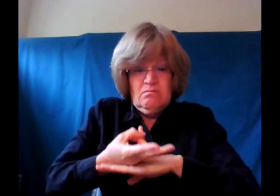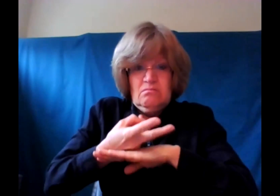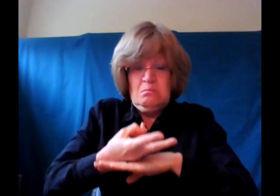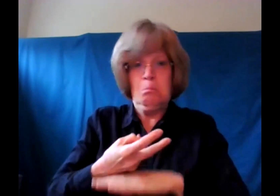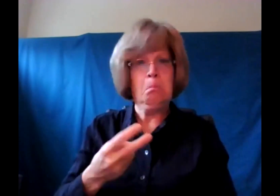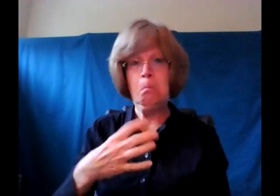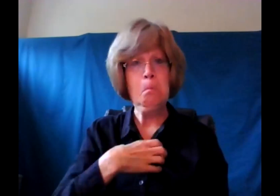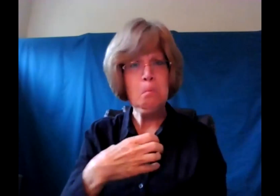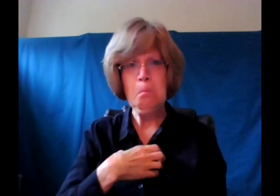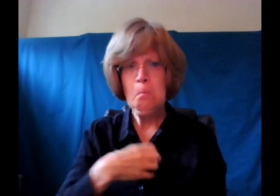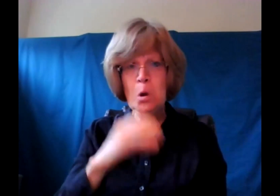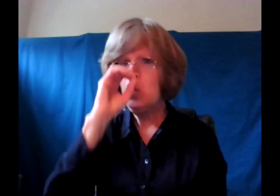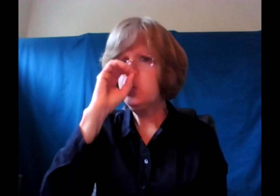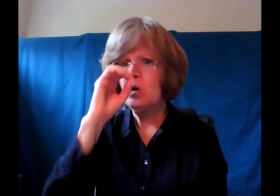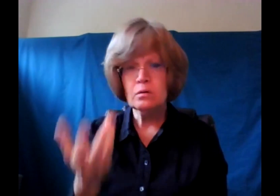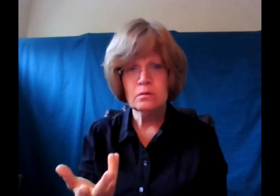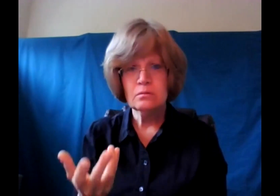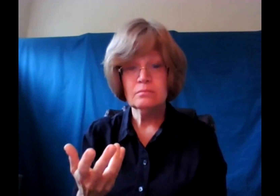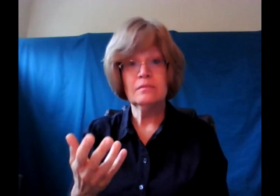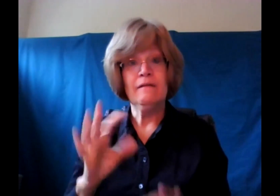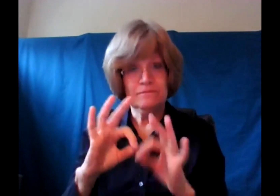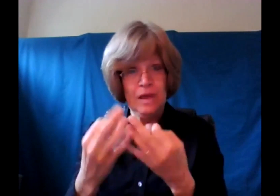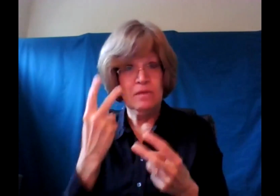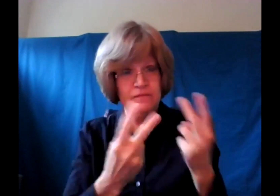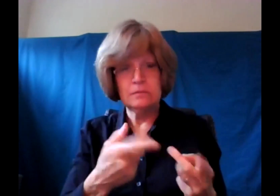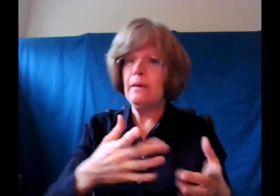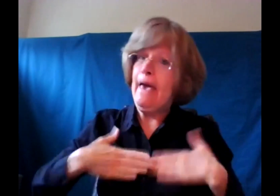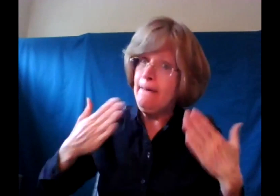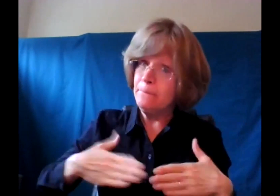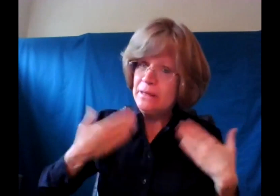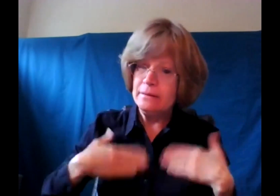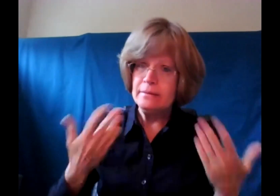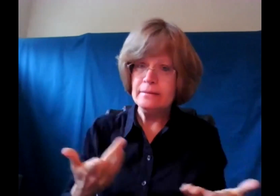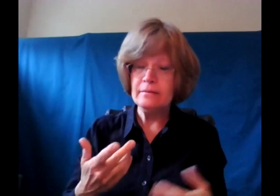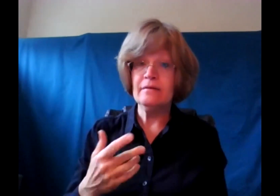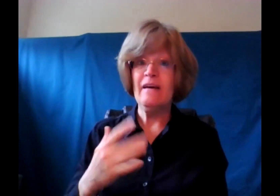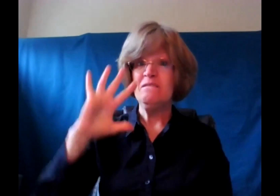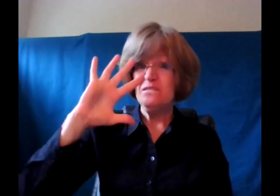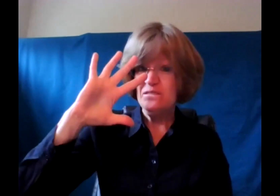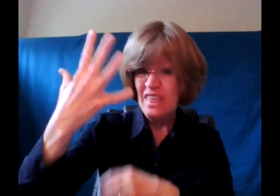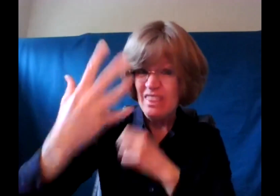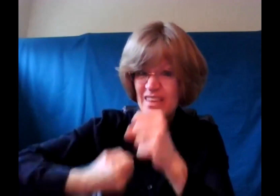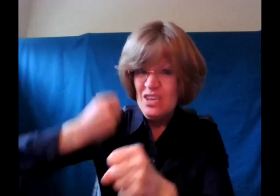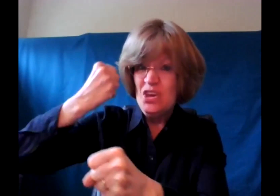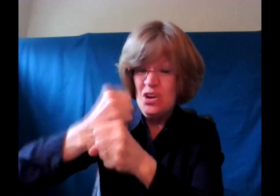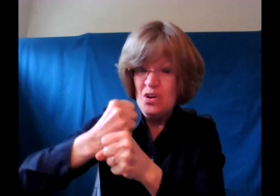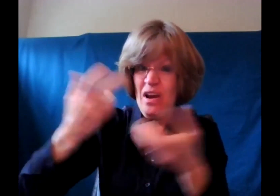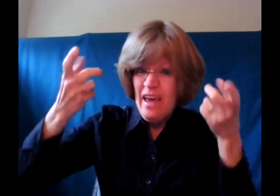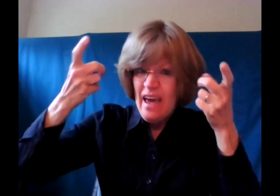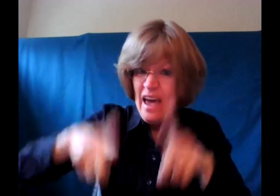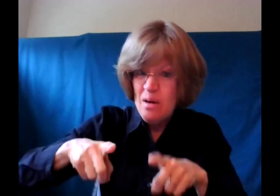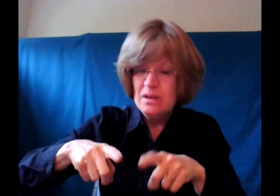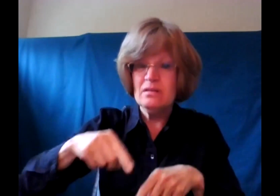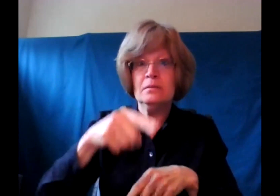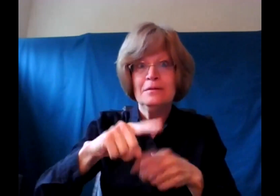Never complaining, always glad to see his family. Year five comes and he